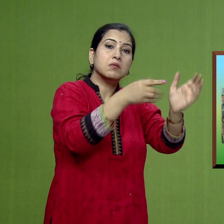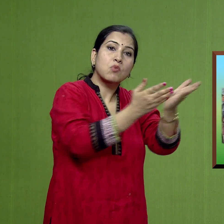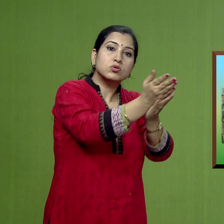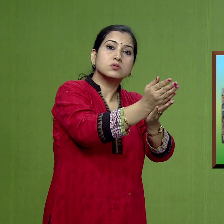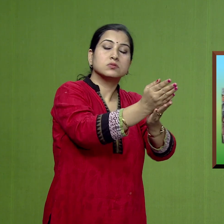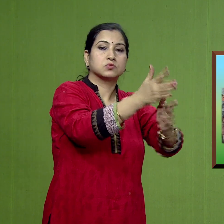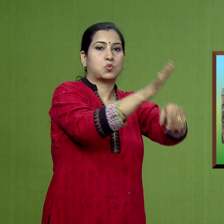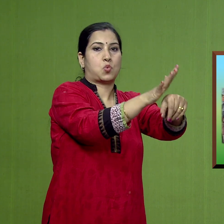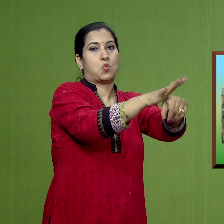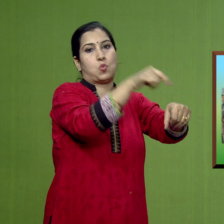process.